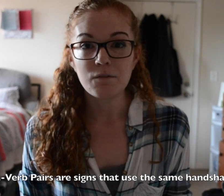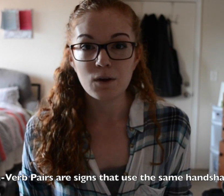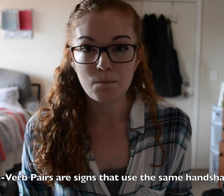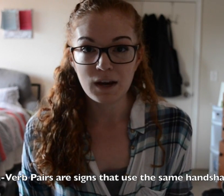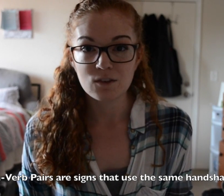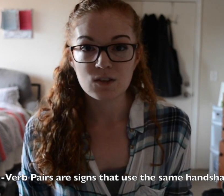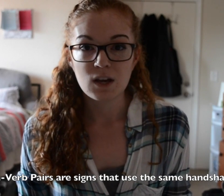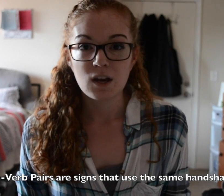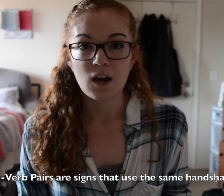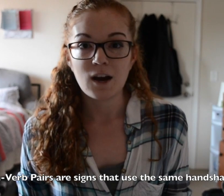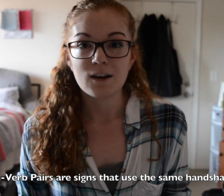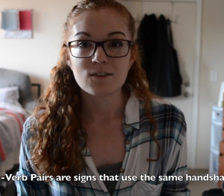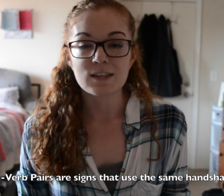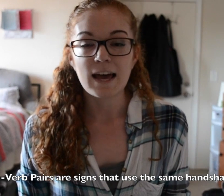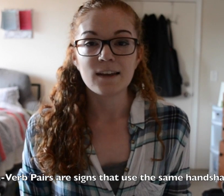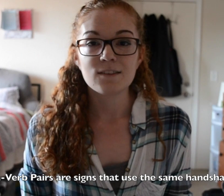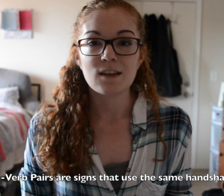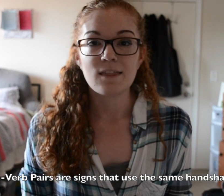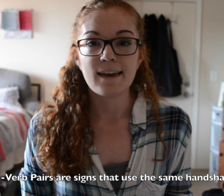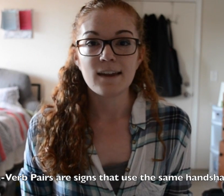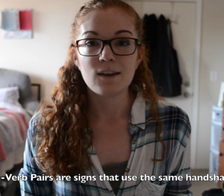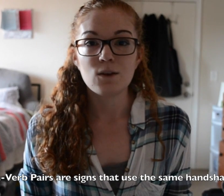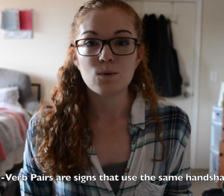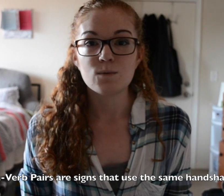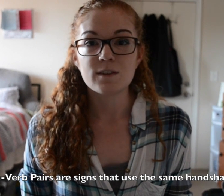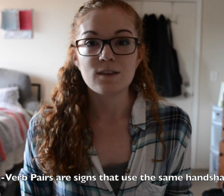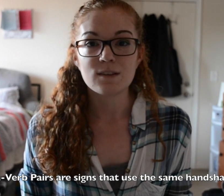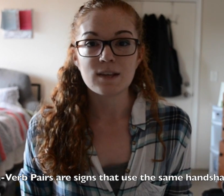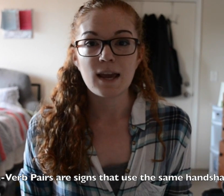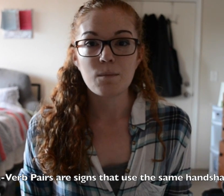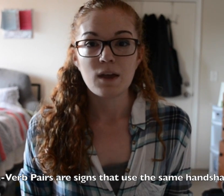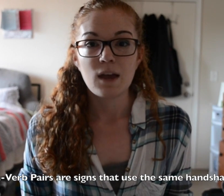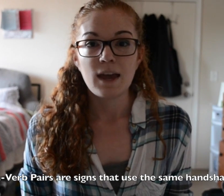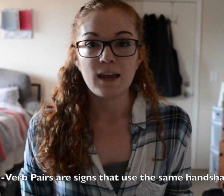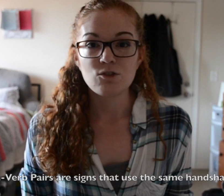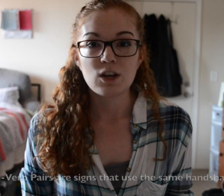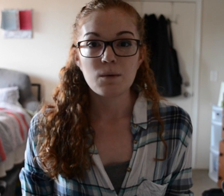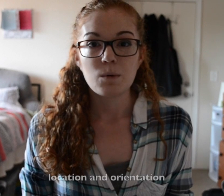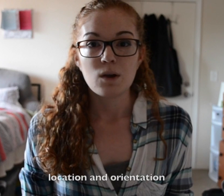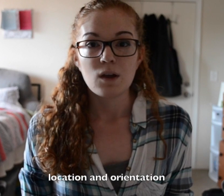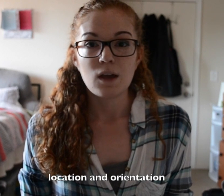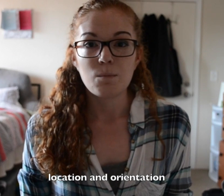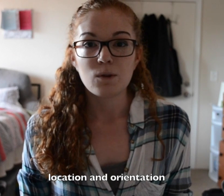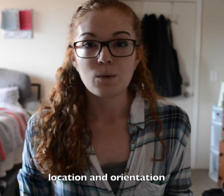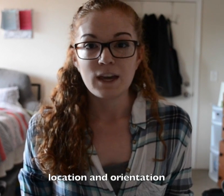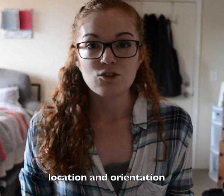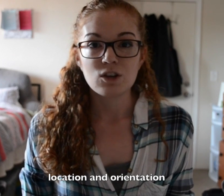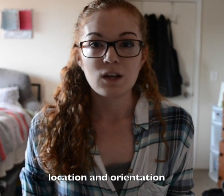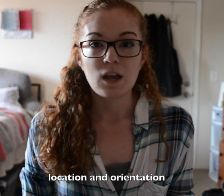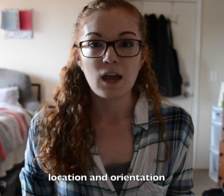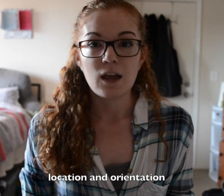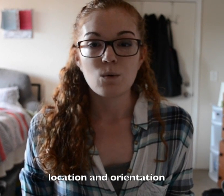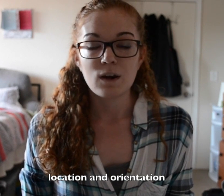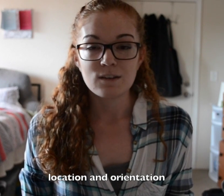noun-verb pairs are signs that use the same hand shape, location, and